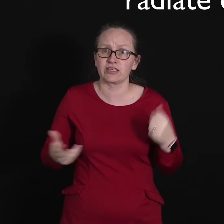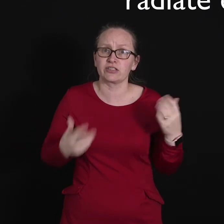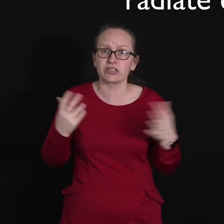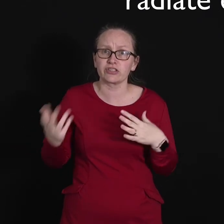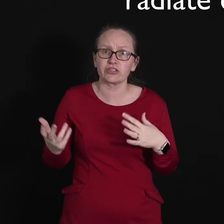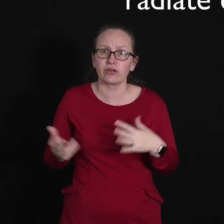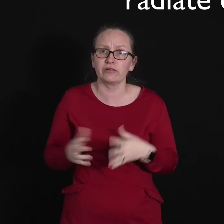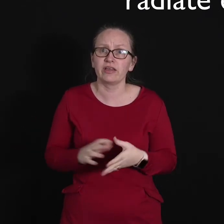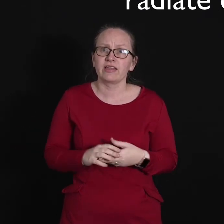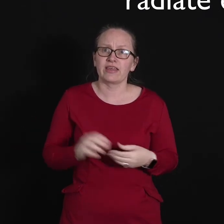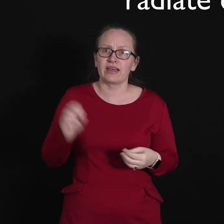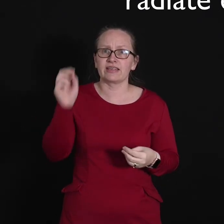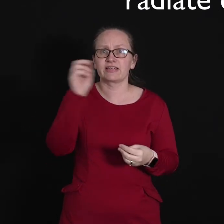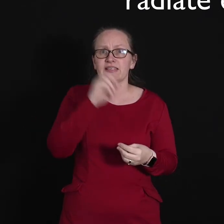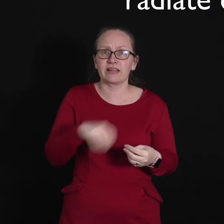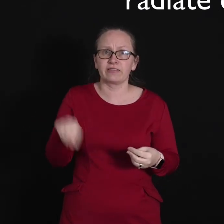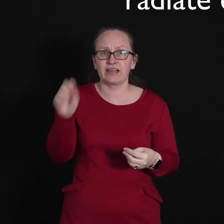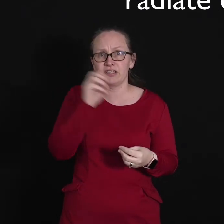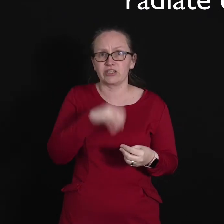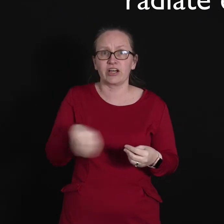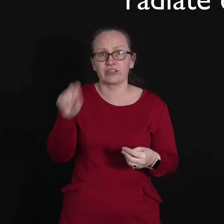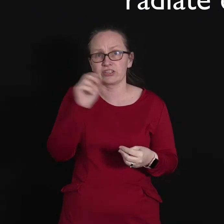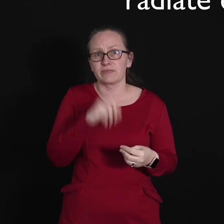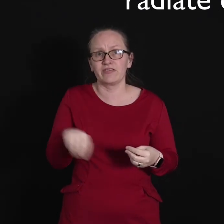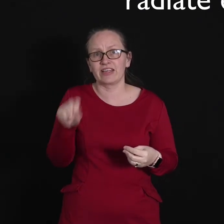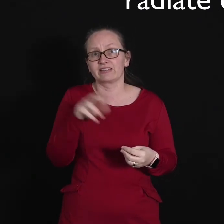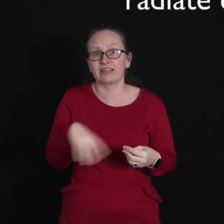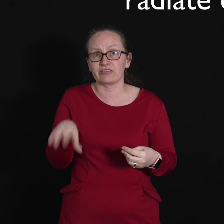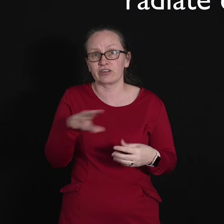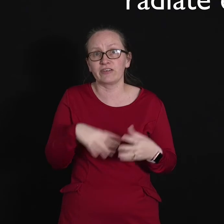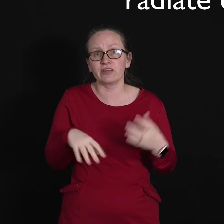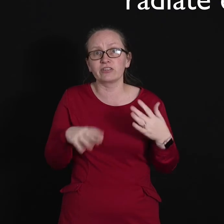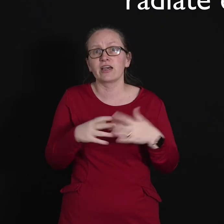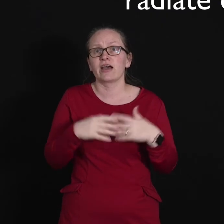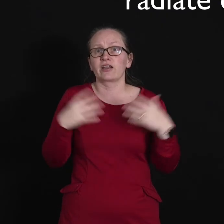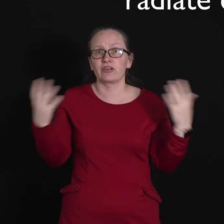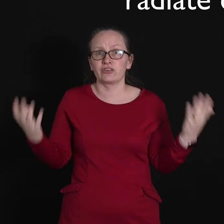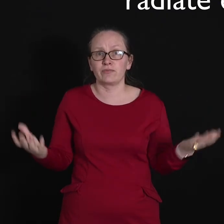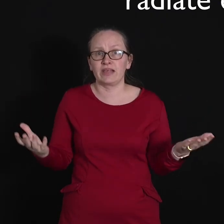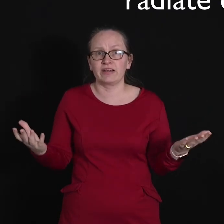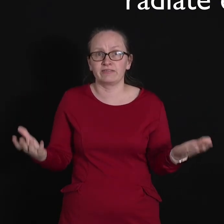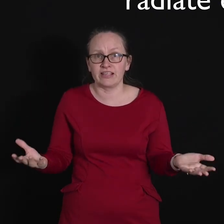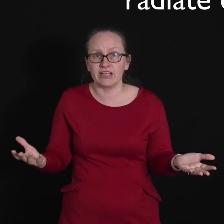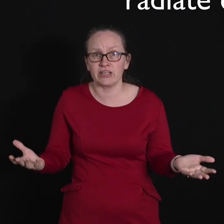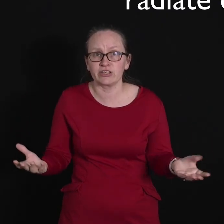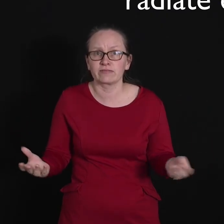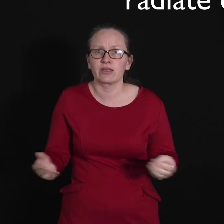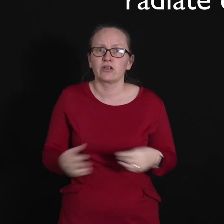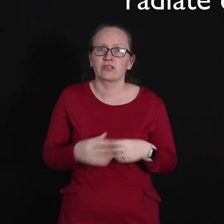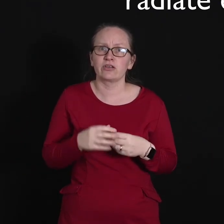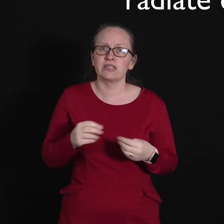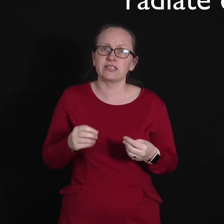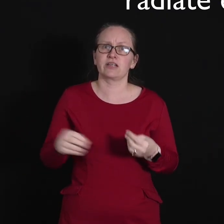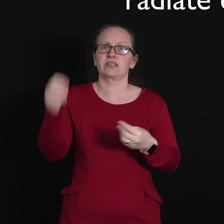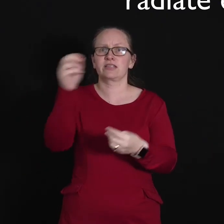had just shown that accelerating charges moving in electric fields are going to emit radiation. So this tells us that